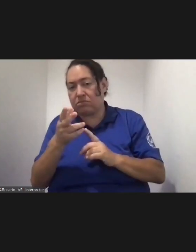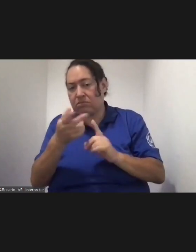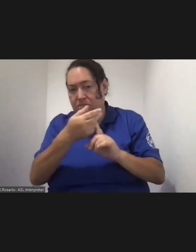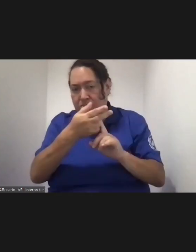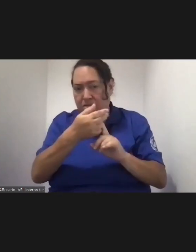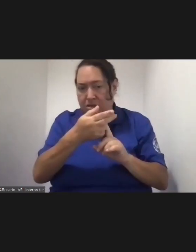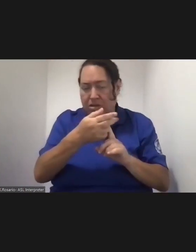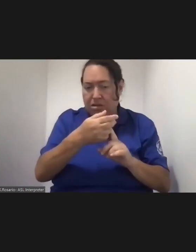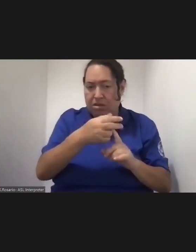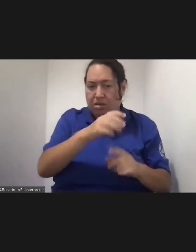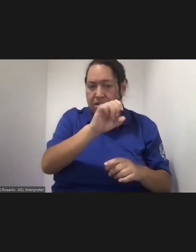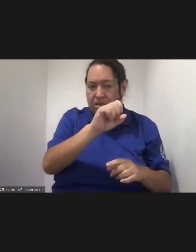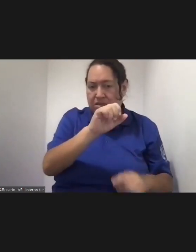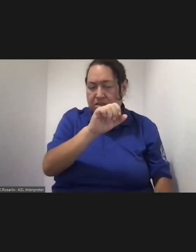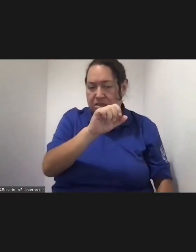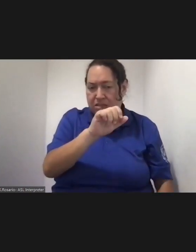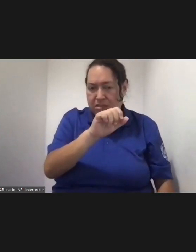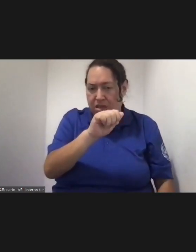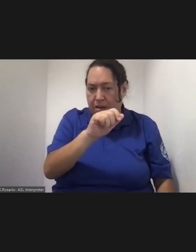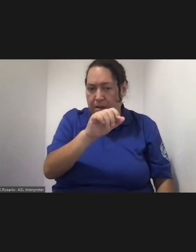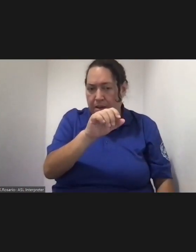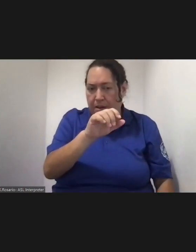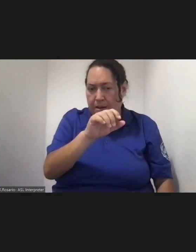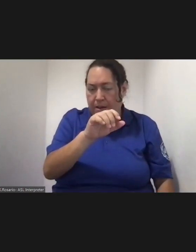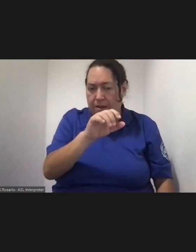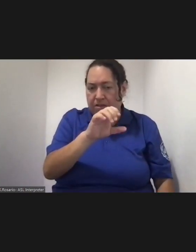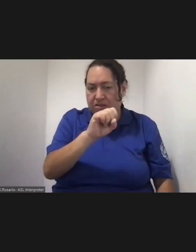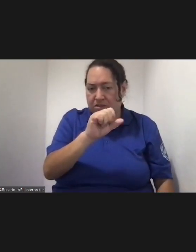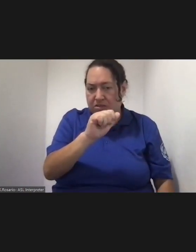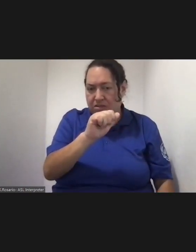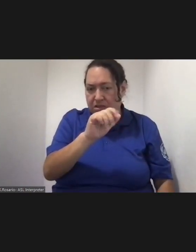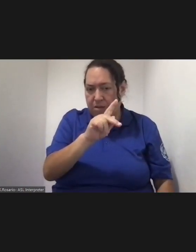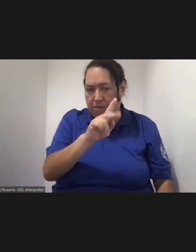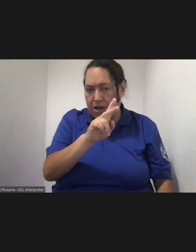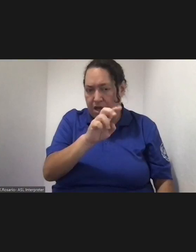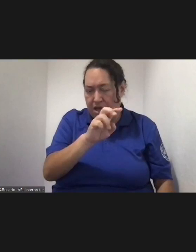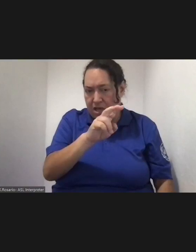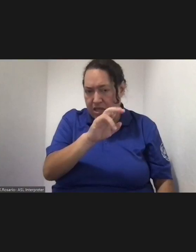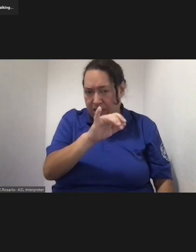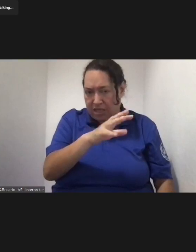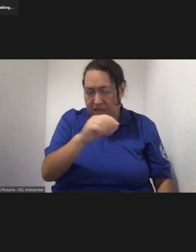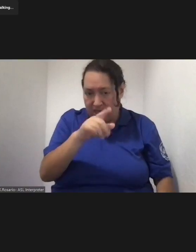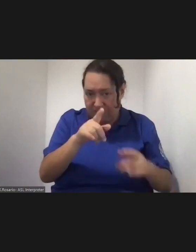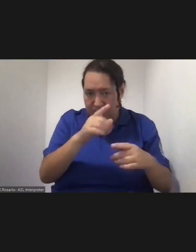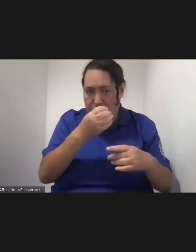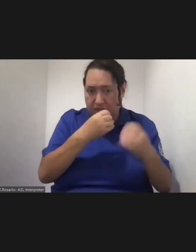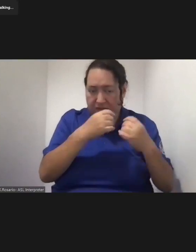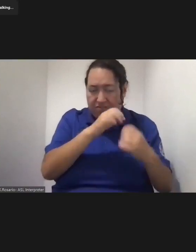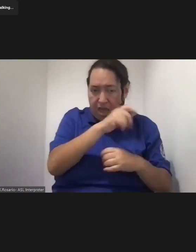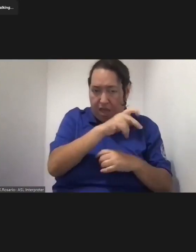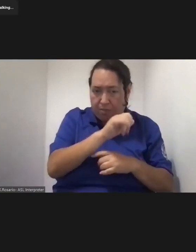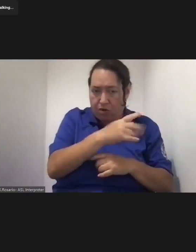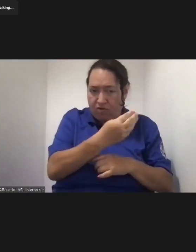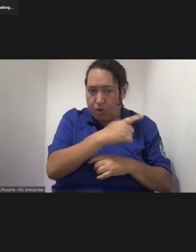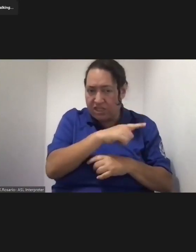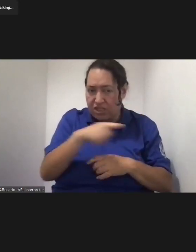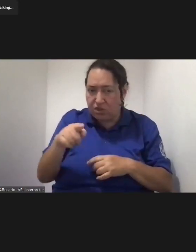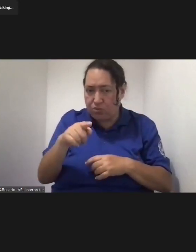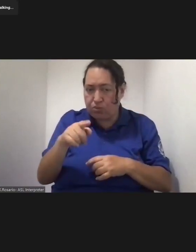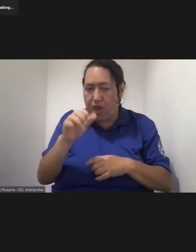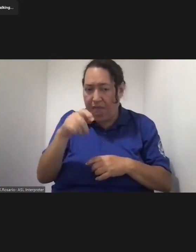April 14th and April 18th, we suggest you go get tested. Okay. Yeah, and that